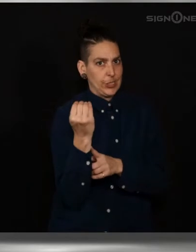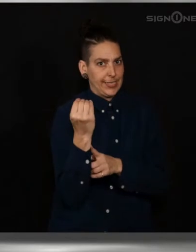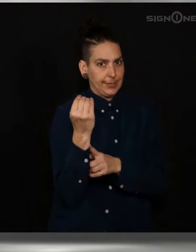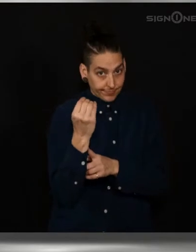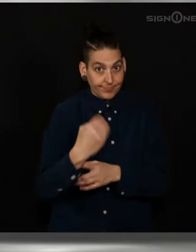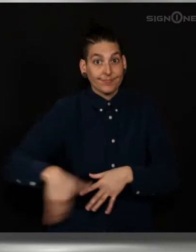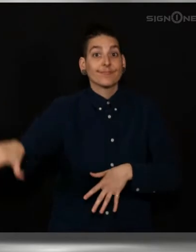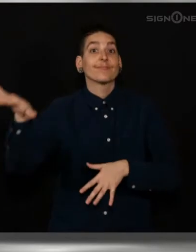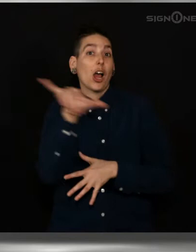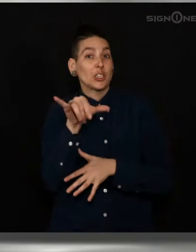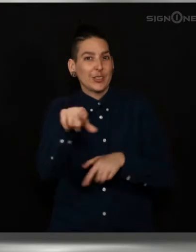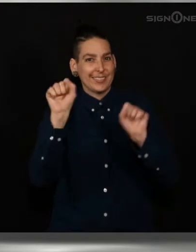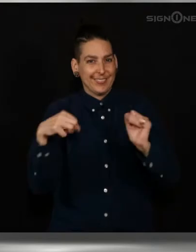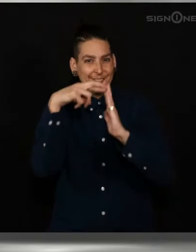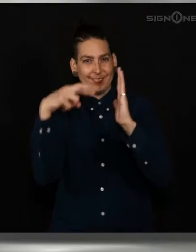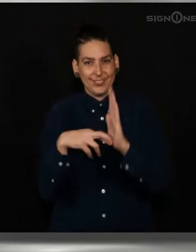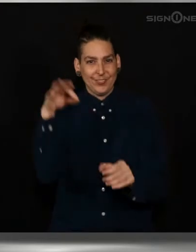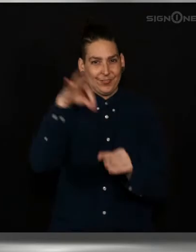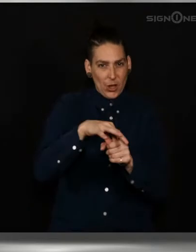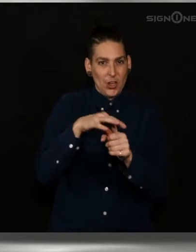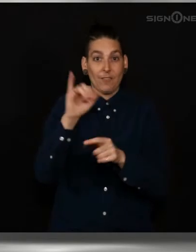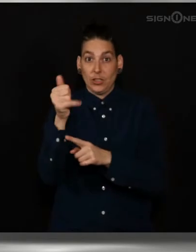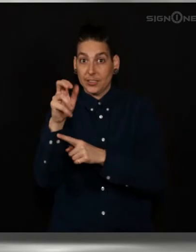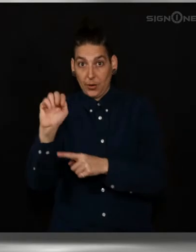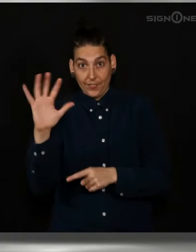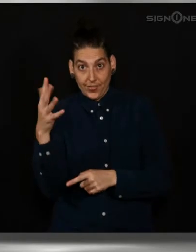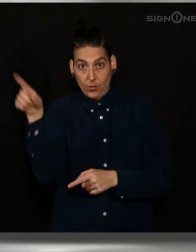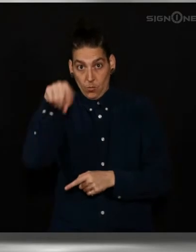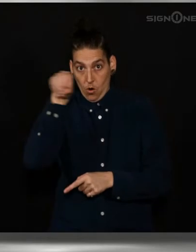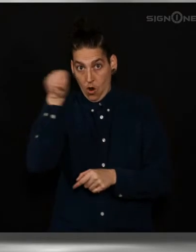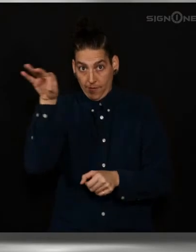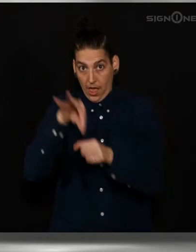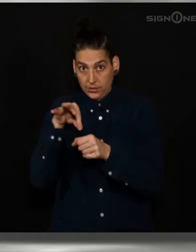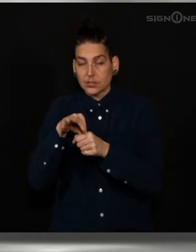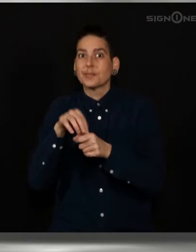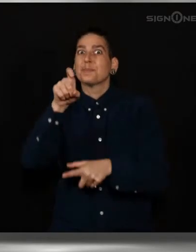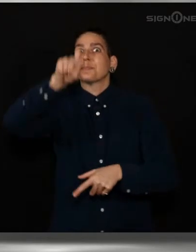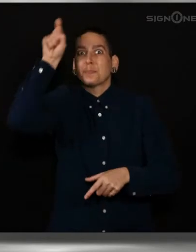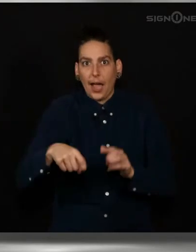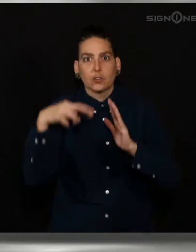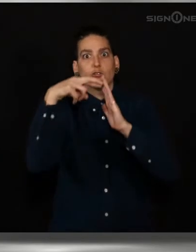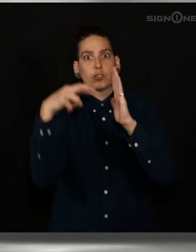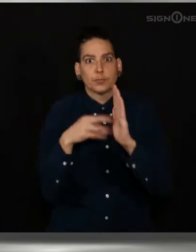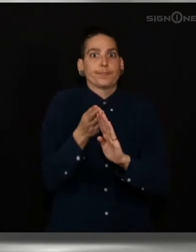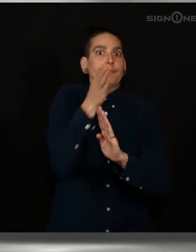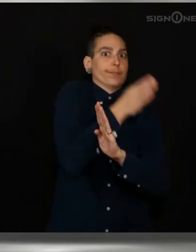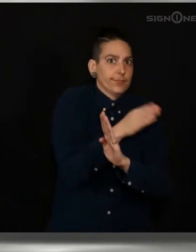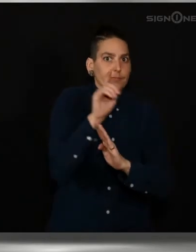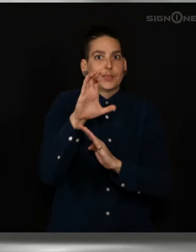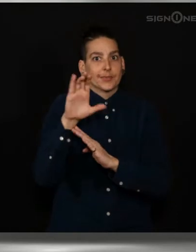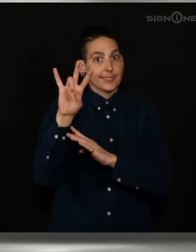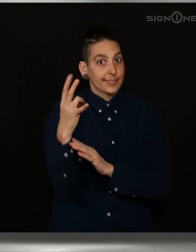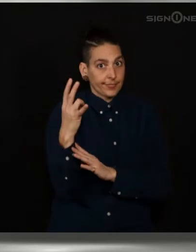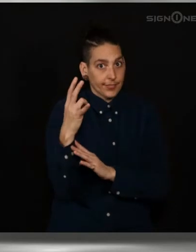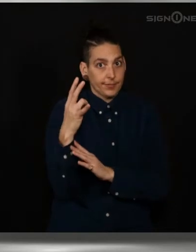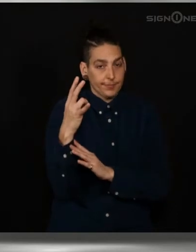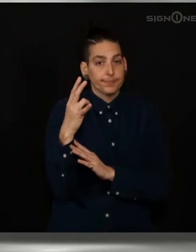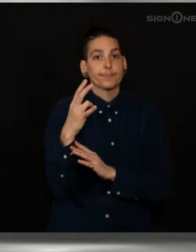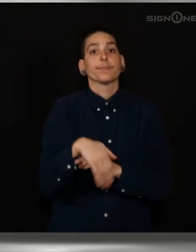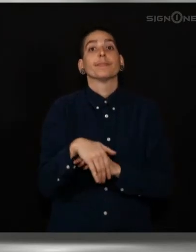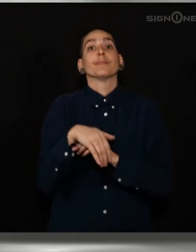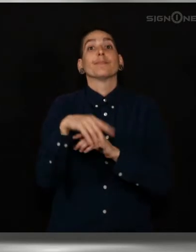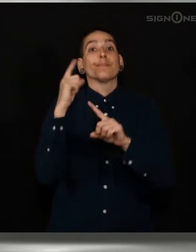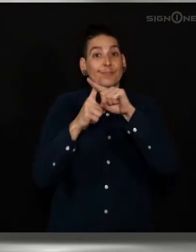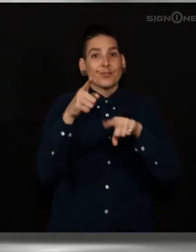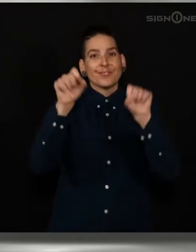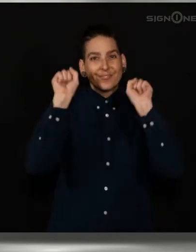the January 5th runoff election as long as you register before December 7th. You can also vote by absentee ballot. You